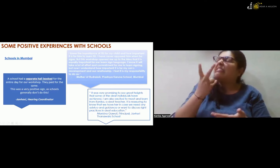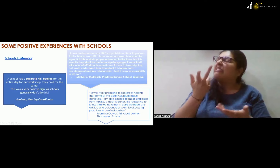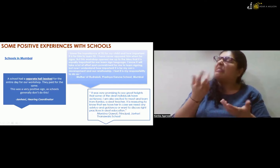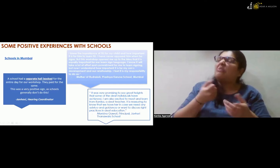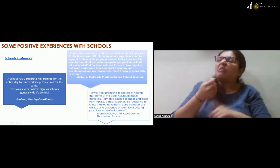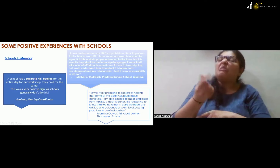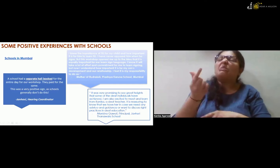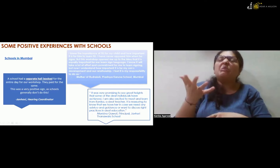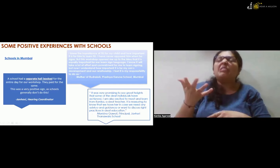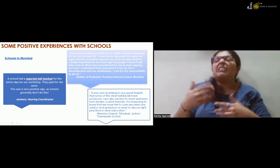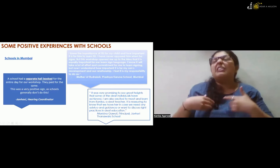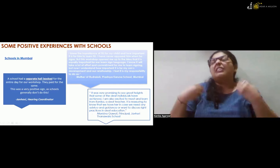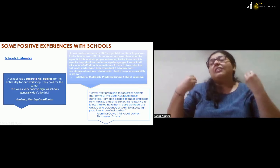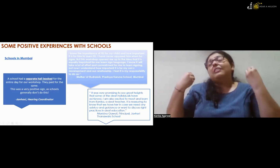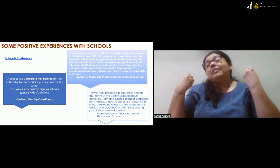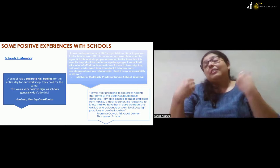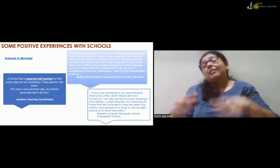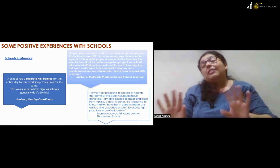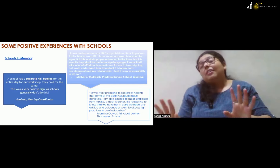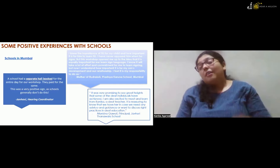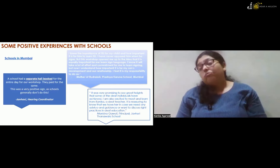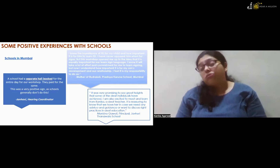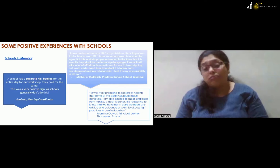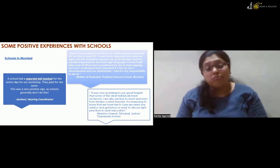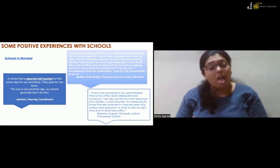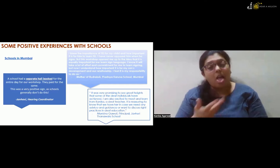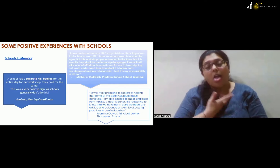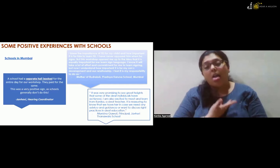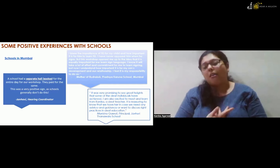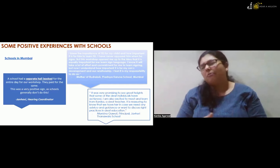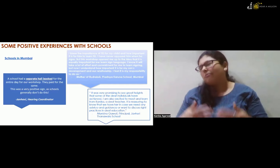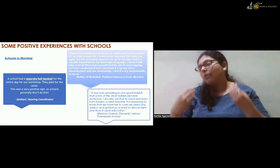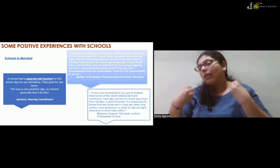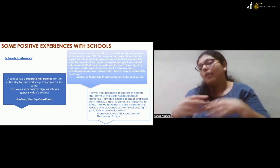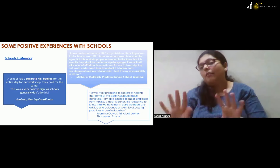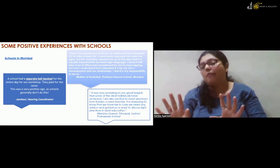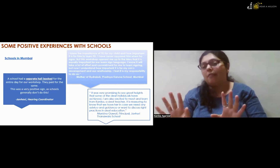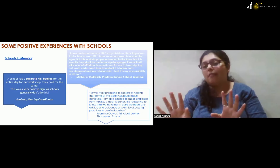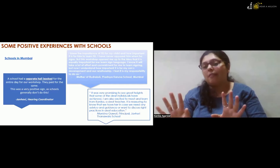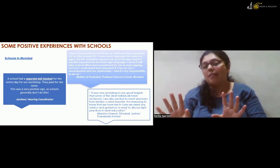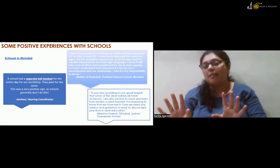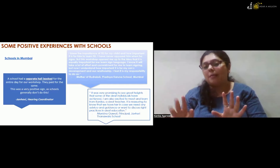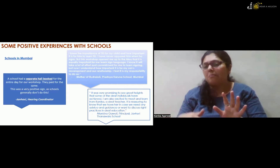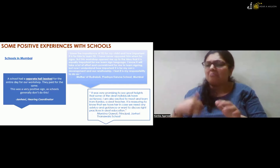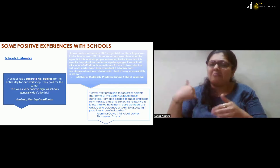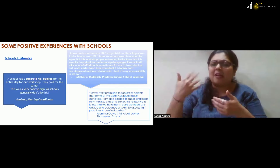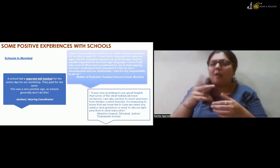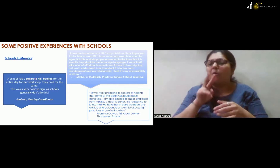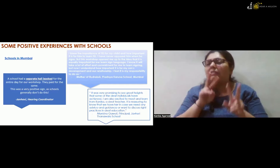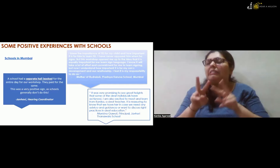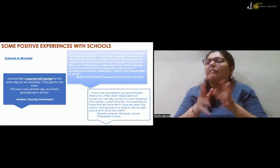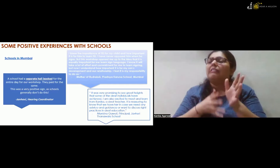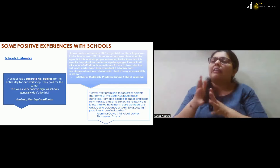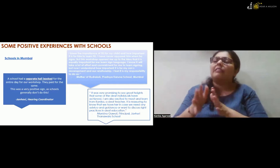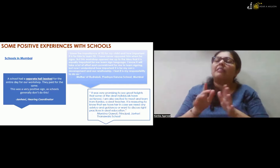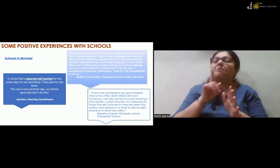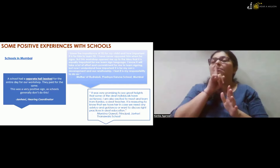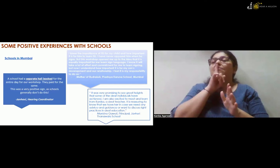speech. But we saw that, it was not useful for our kid at all, and we were totally exhausted.